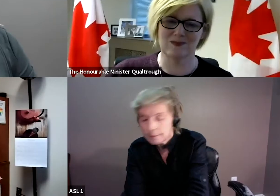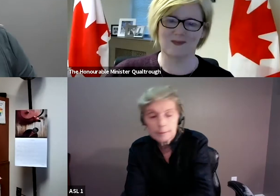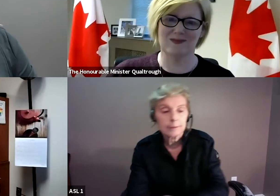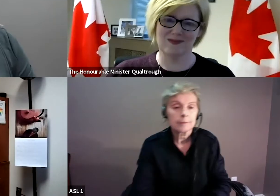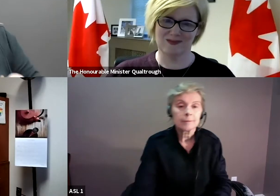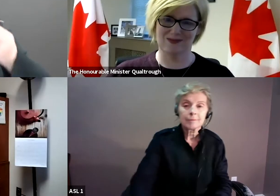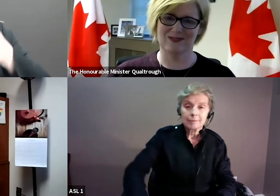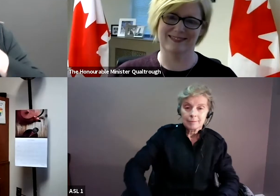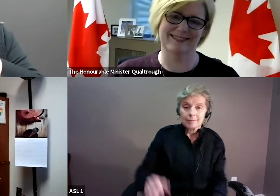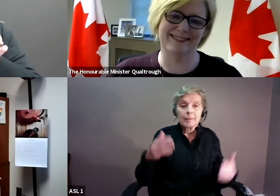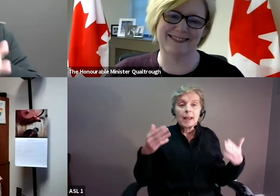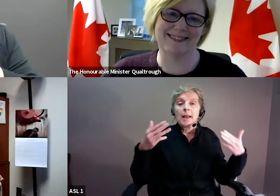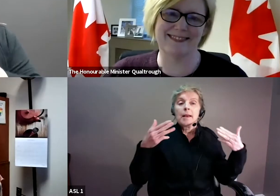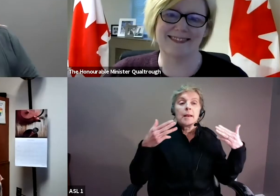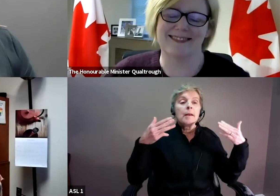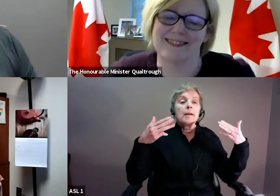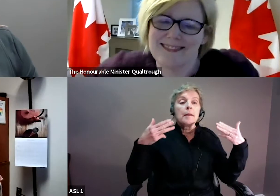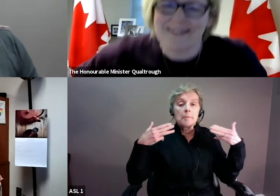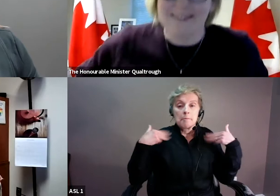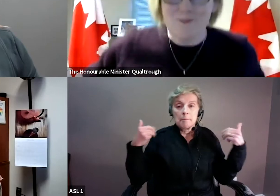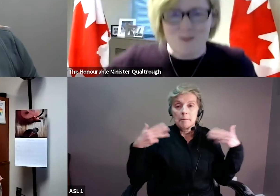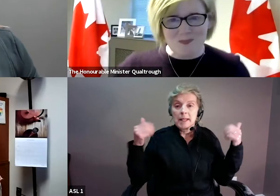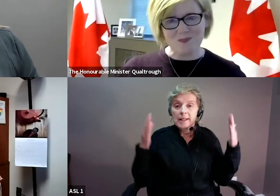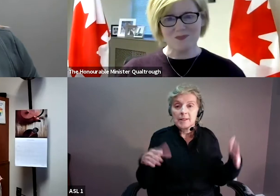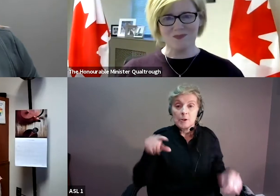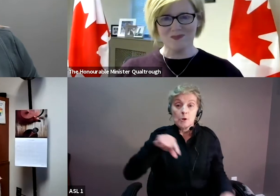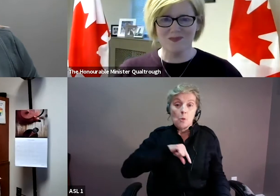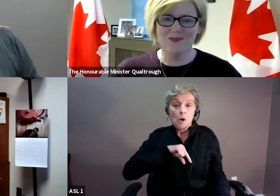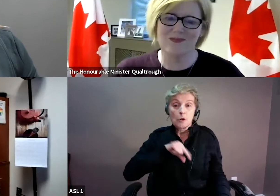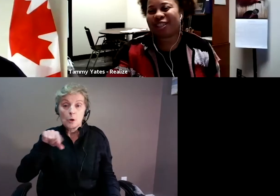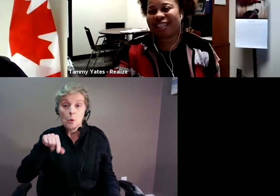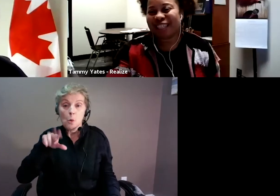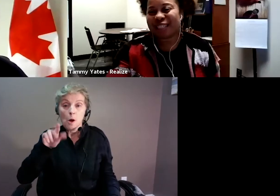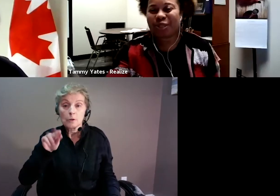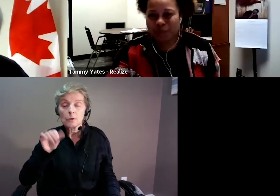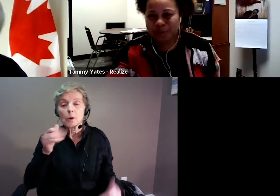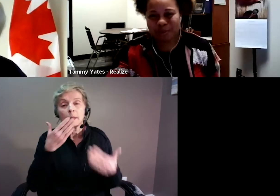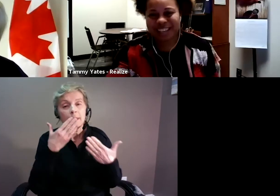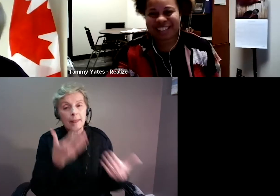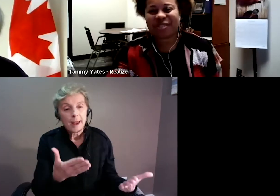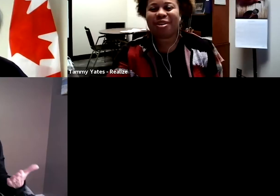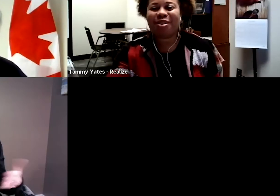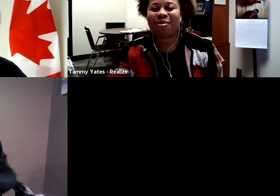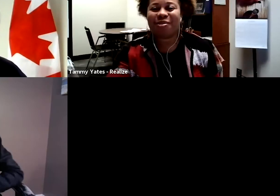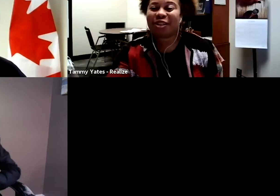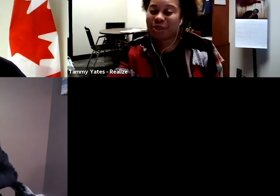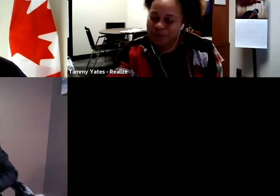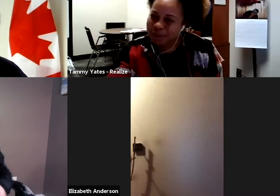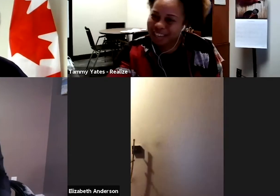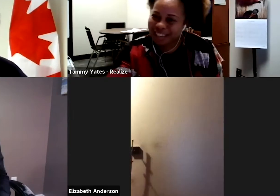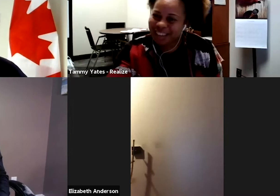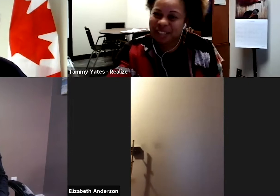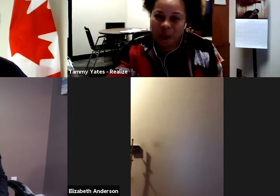Minister Qualtrough, thank you so much. Merci beaucoup. It's always a pleasure to listen to you speak, since we know that